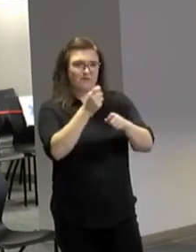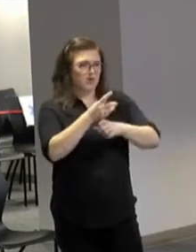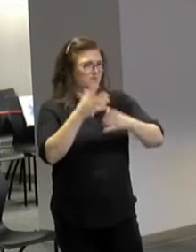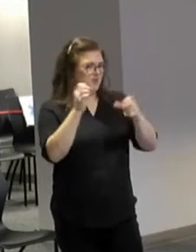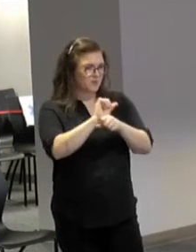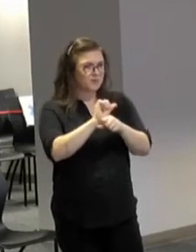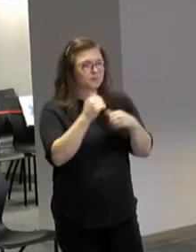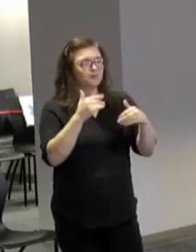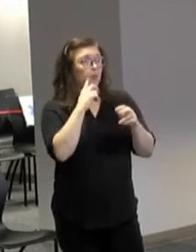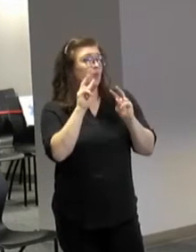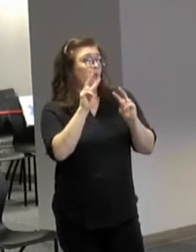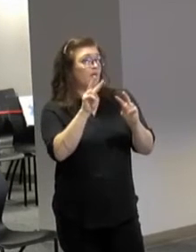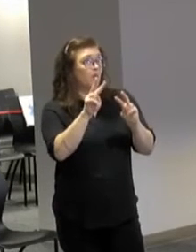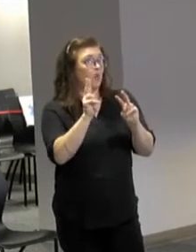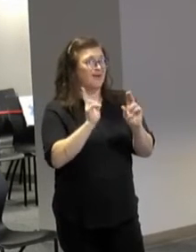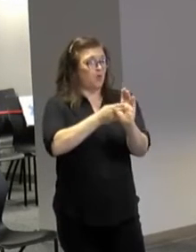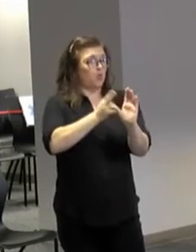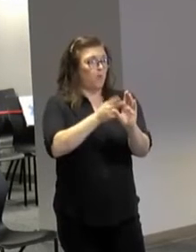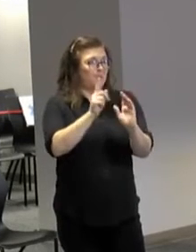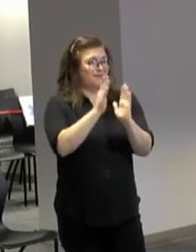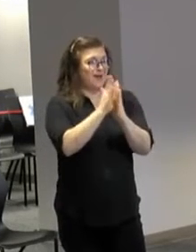forward to the enrollment period. Thank you.